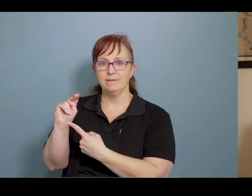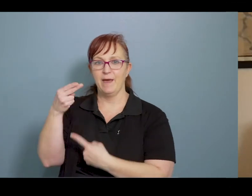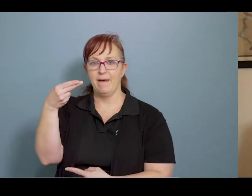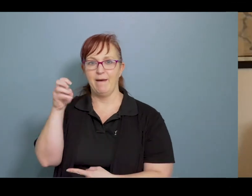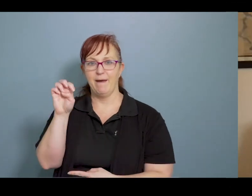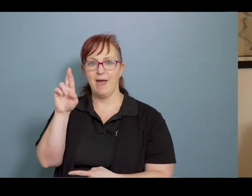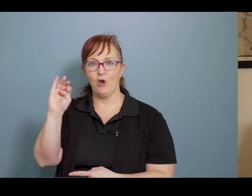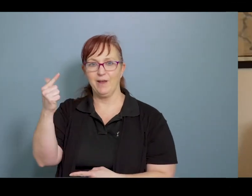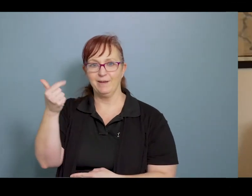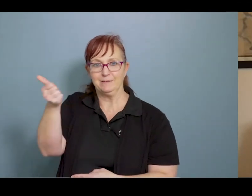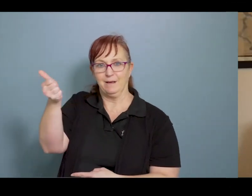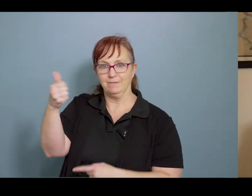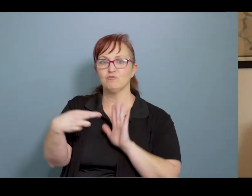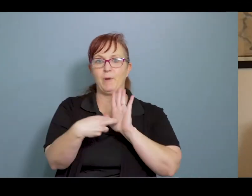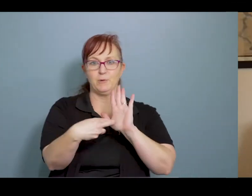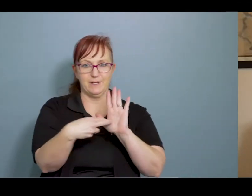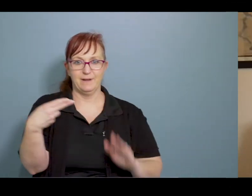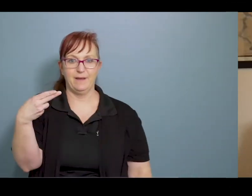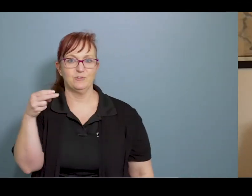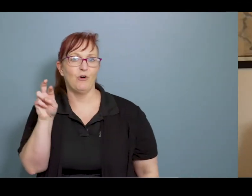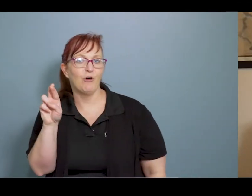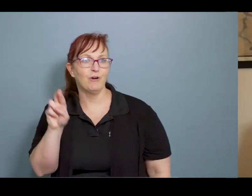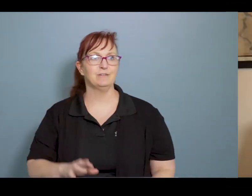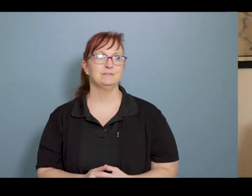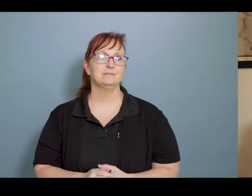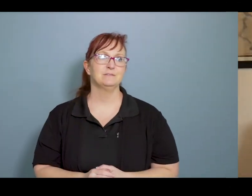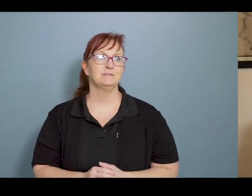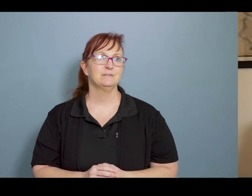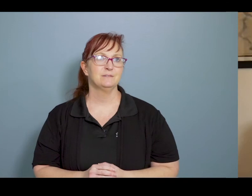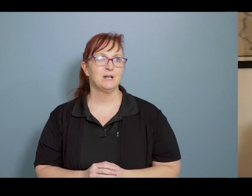role, representing HR since little